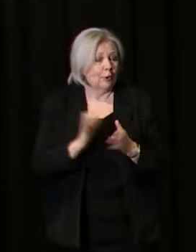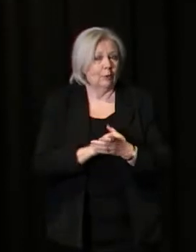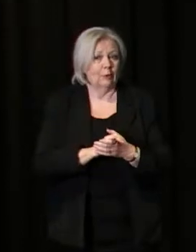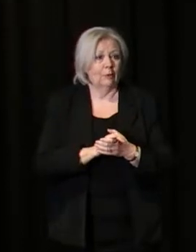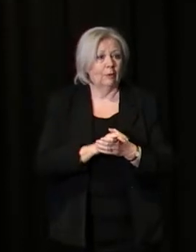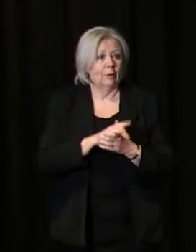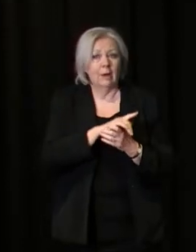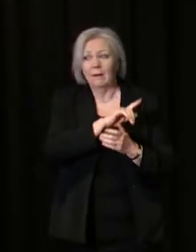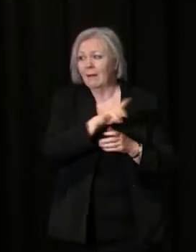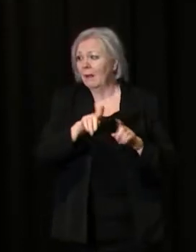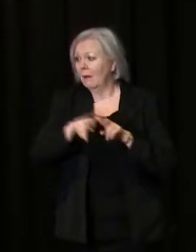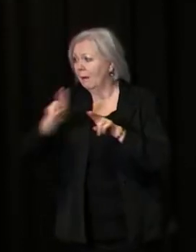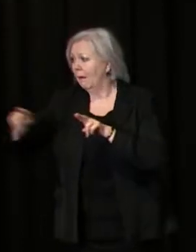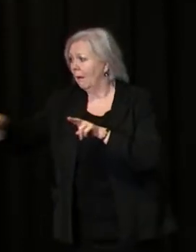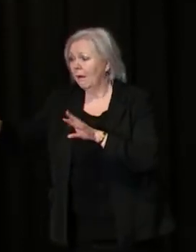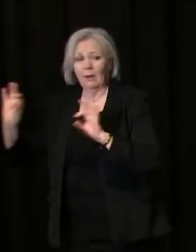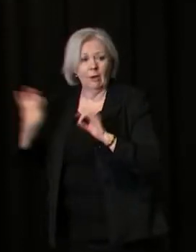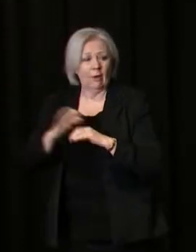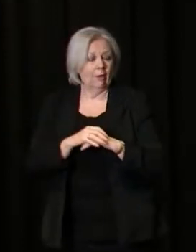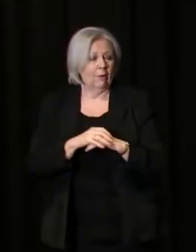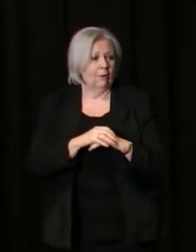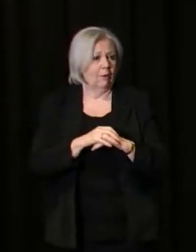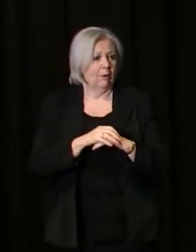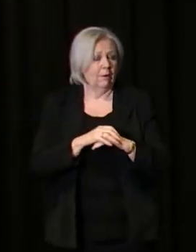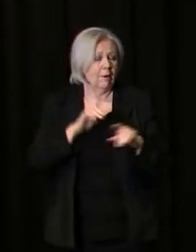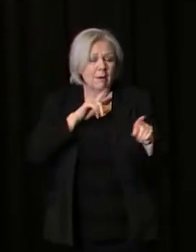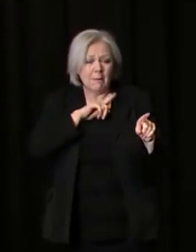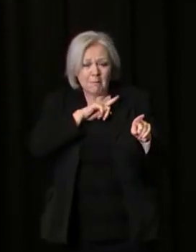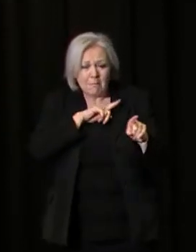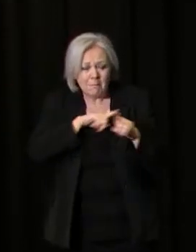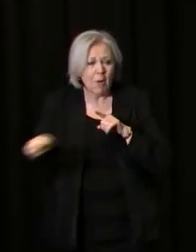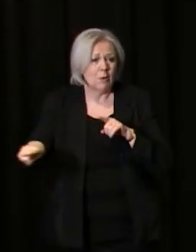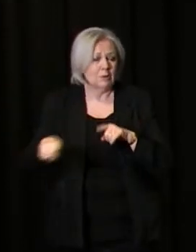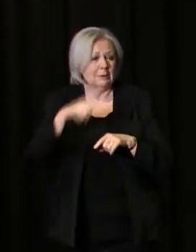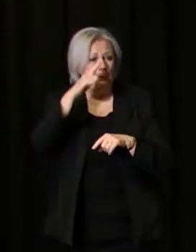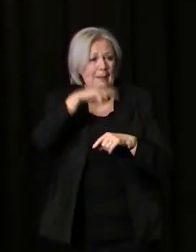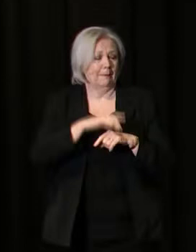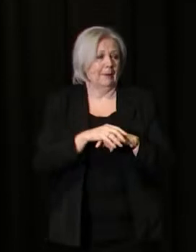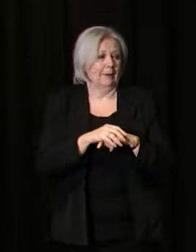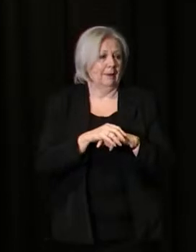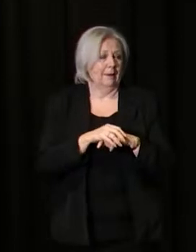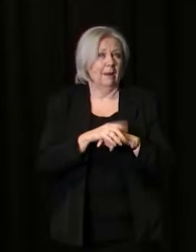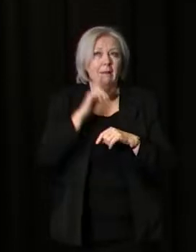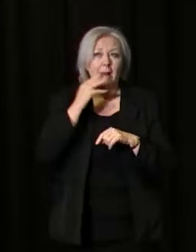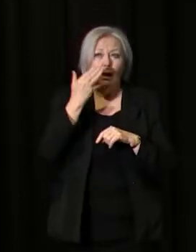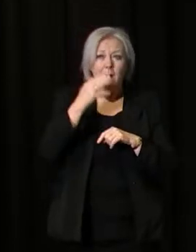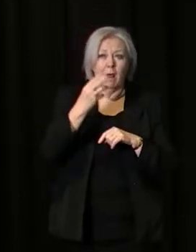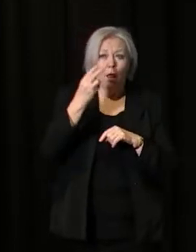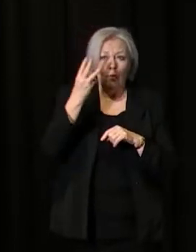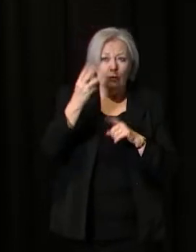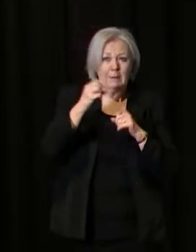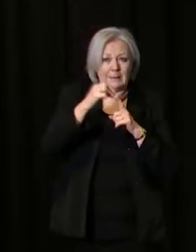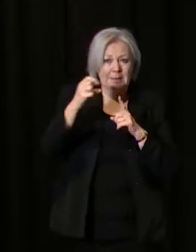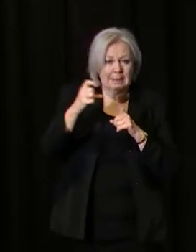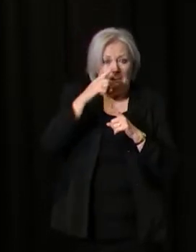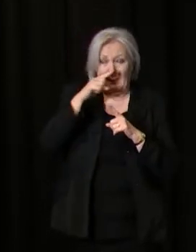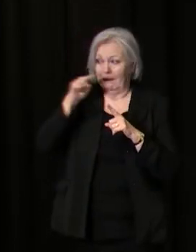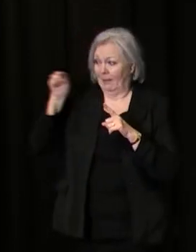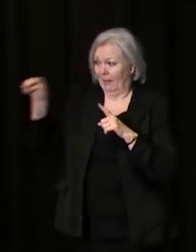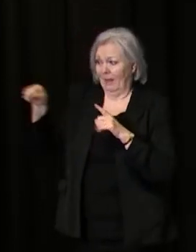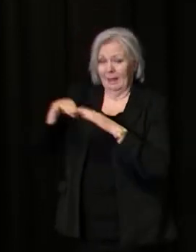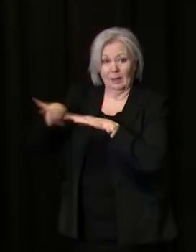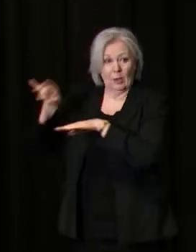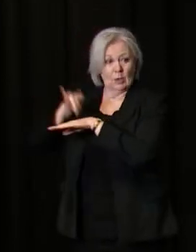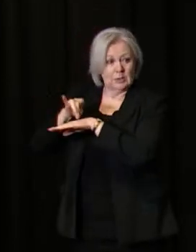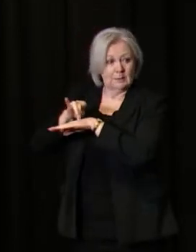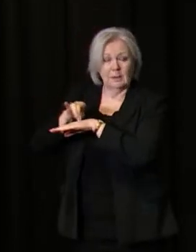beds. The vast, vast, vast majority, 93%+ of people in hospital that